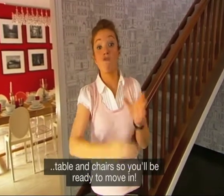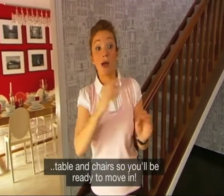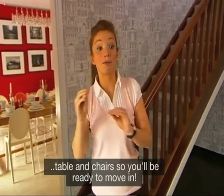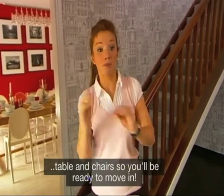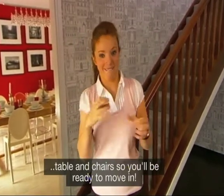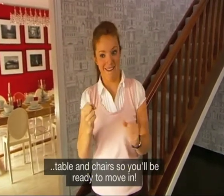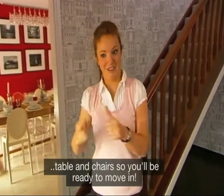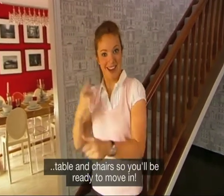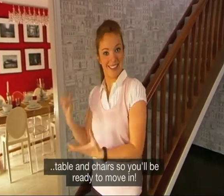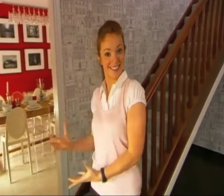ready to move in.